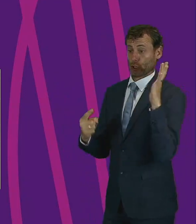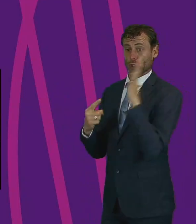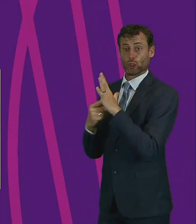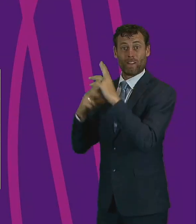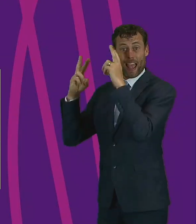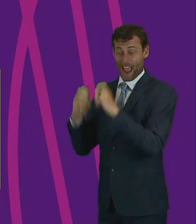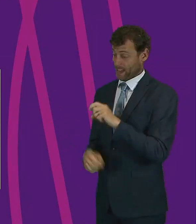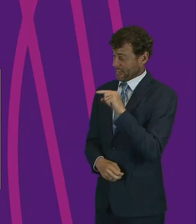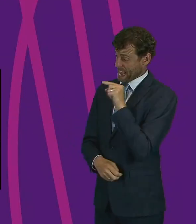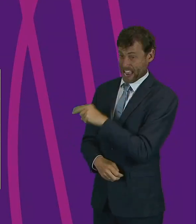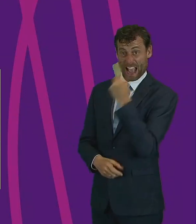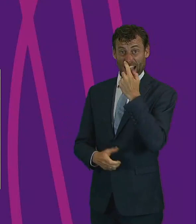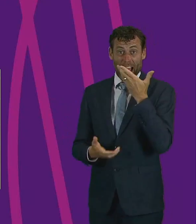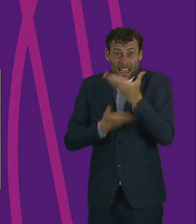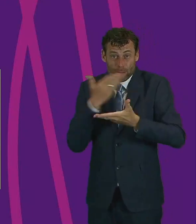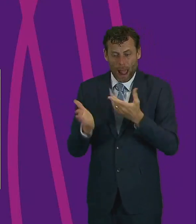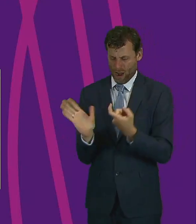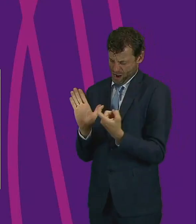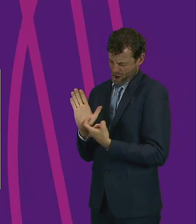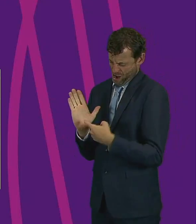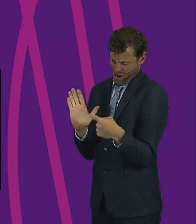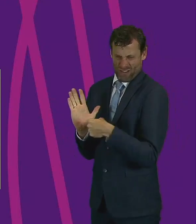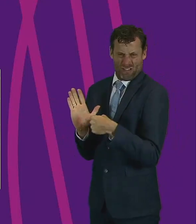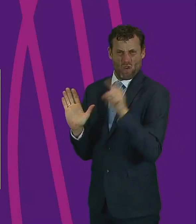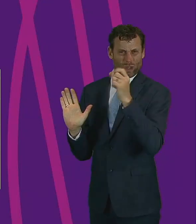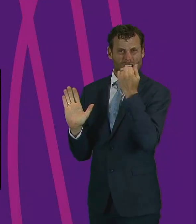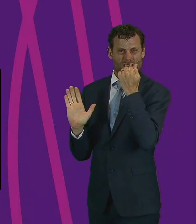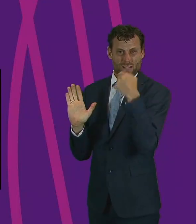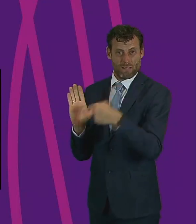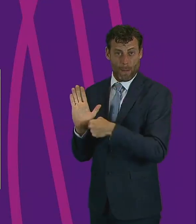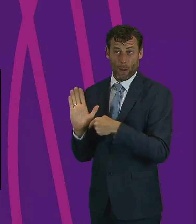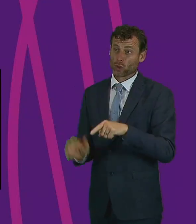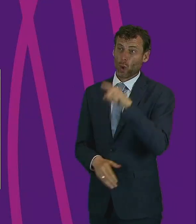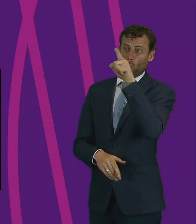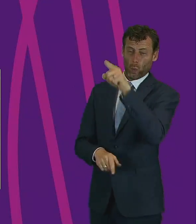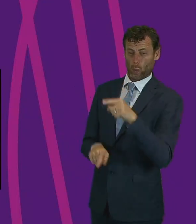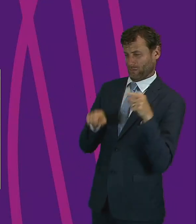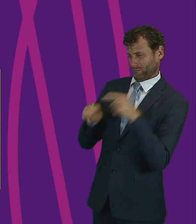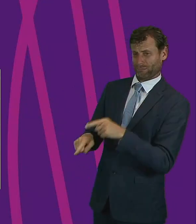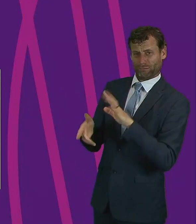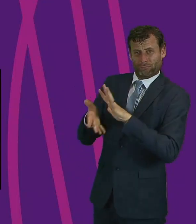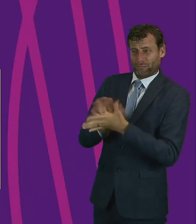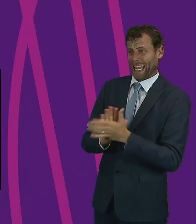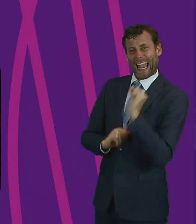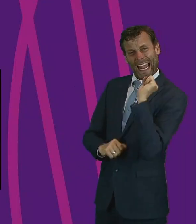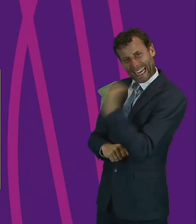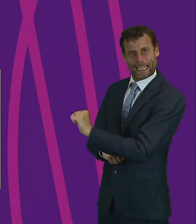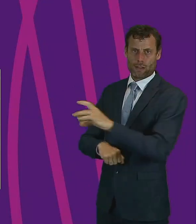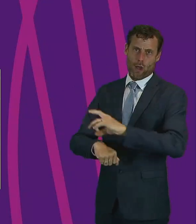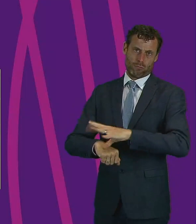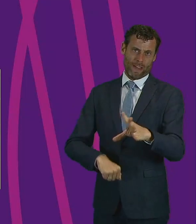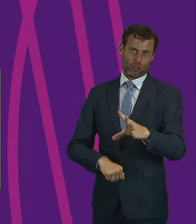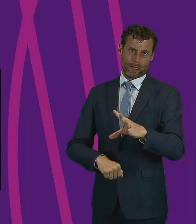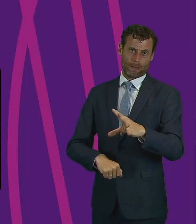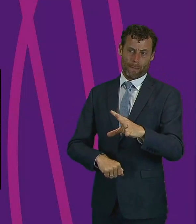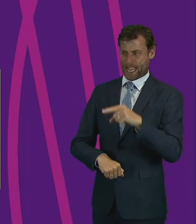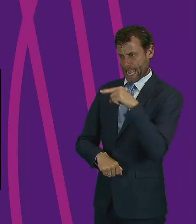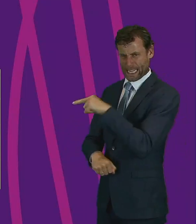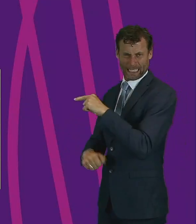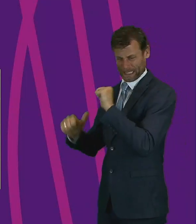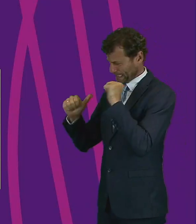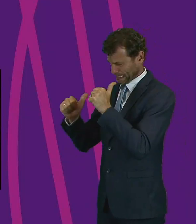to you again, so that you will not impugn his professionalism again. Now,